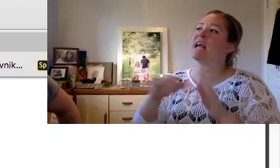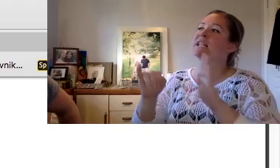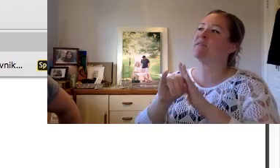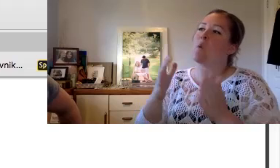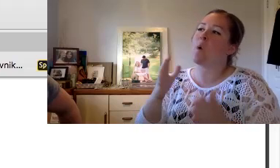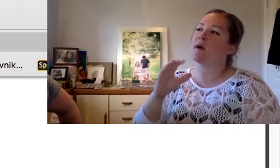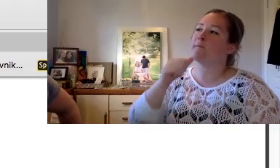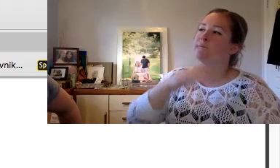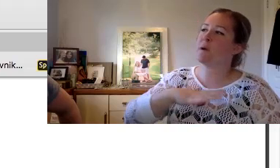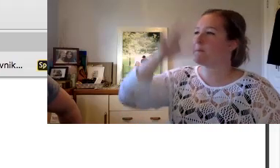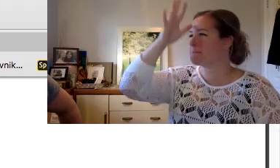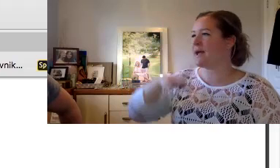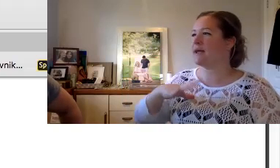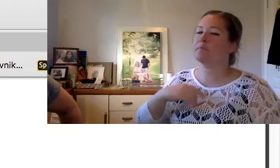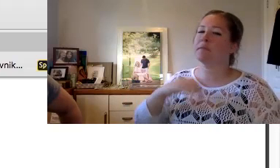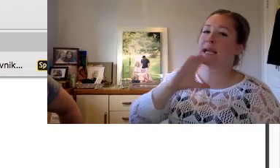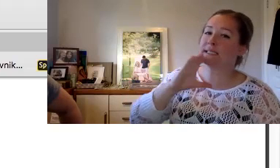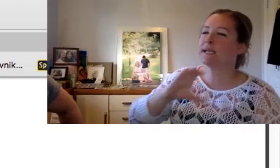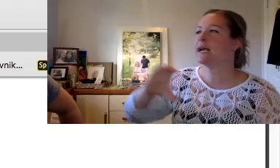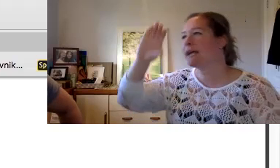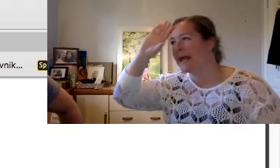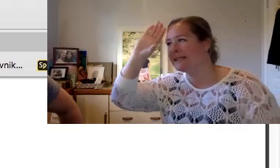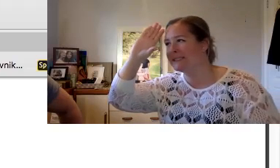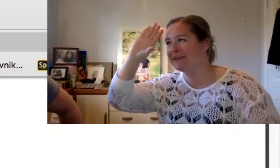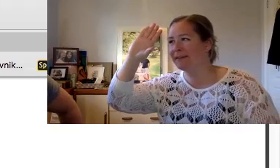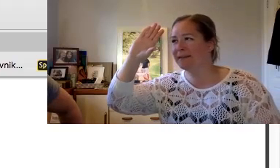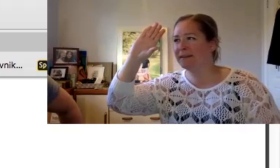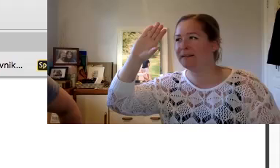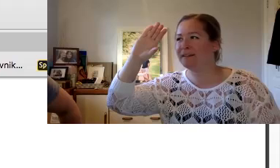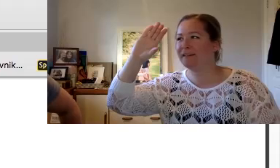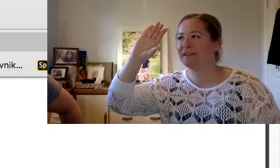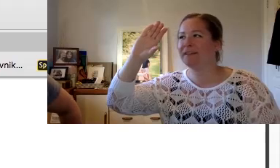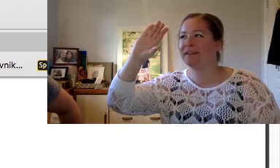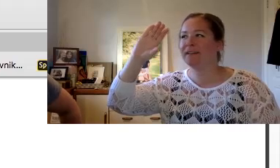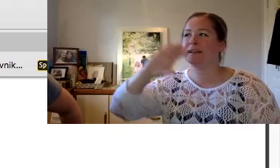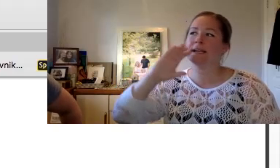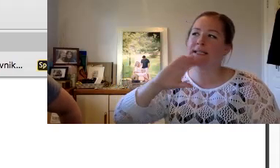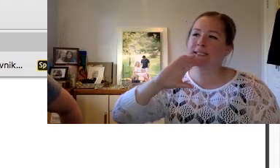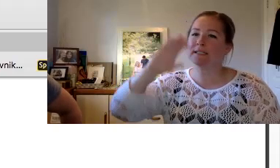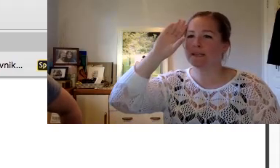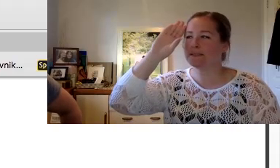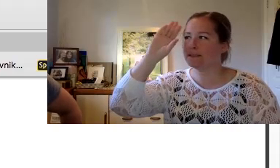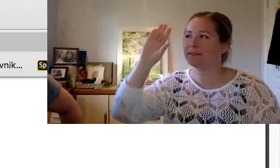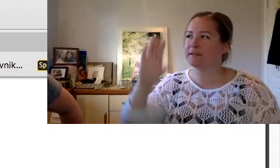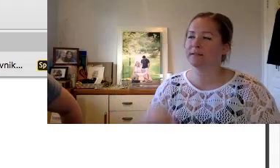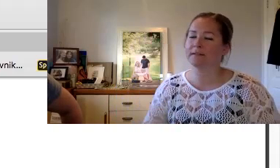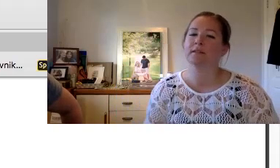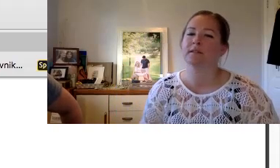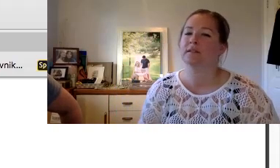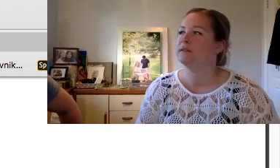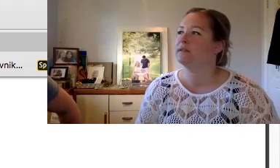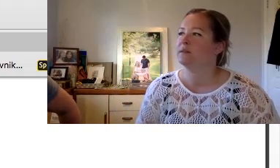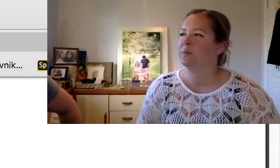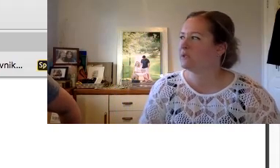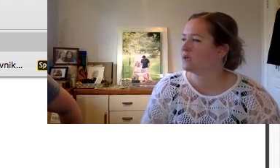I don't identify the person. I don't say my cousin or my cousin girl or cousin boy. I say